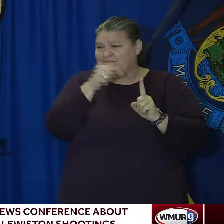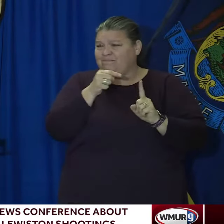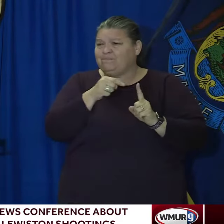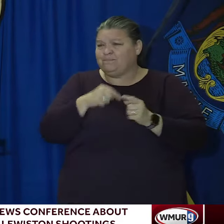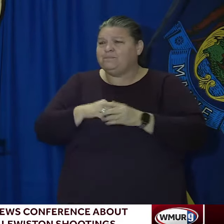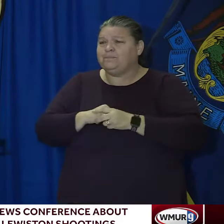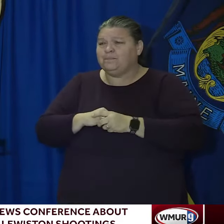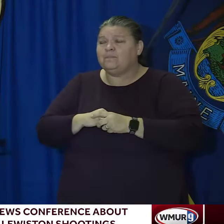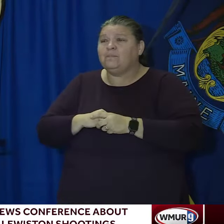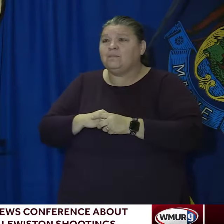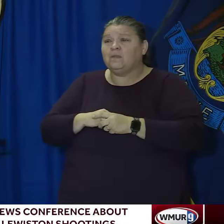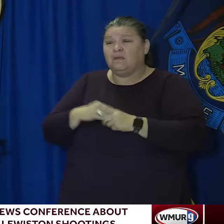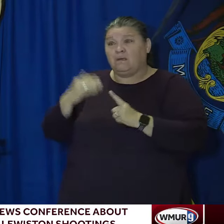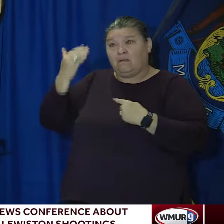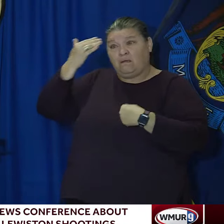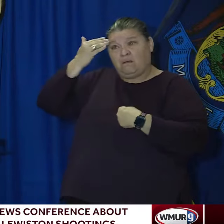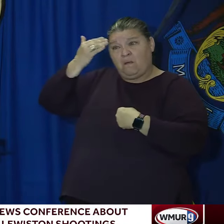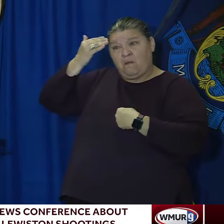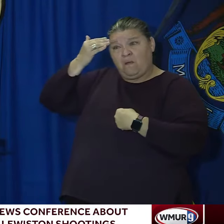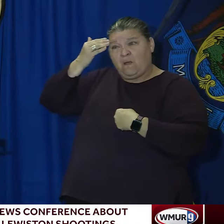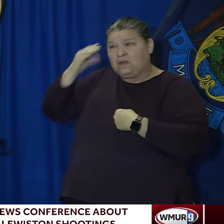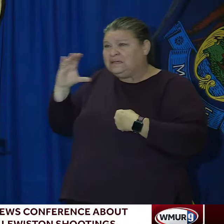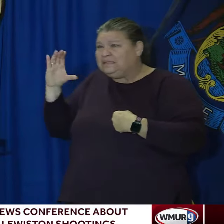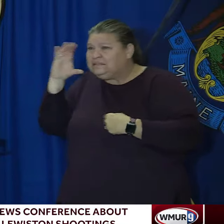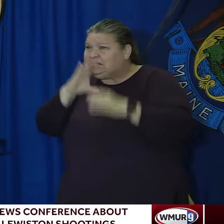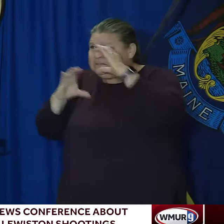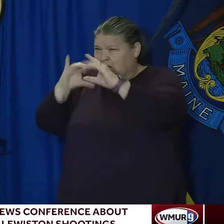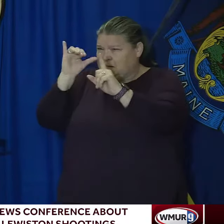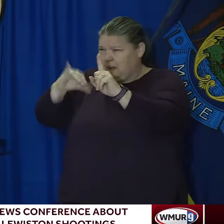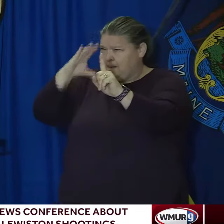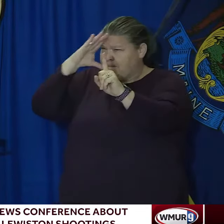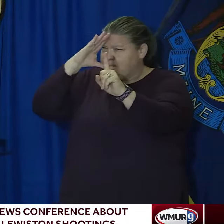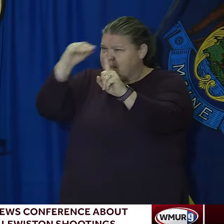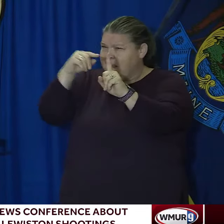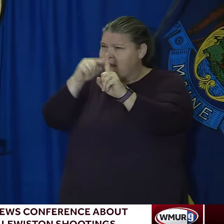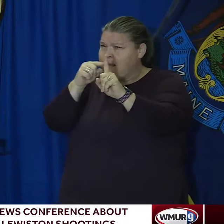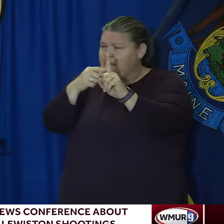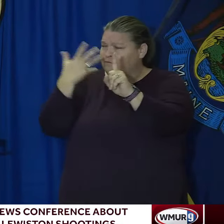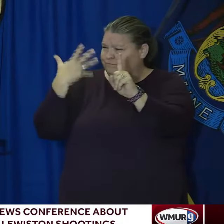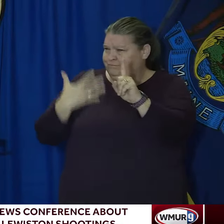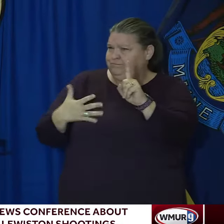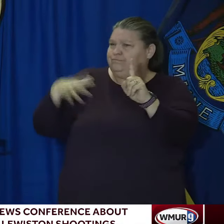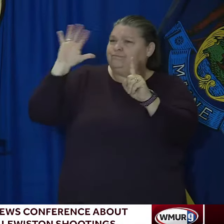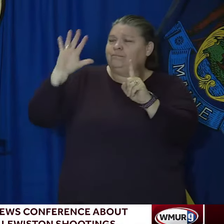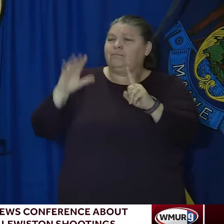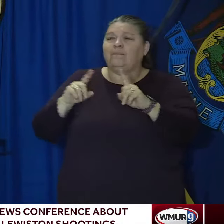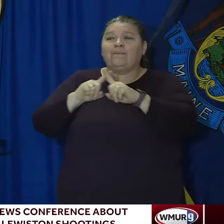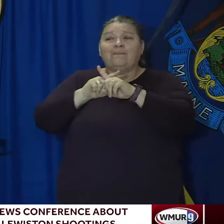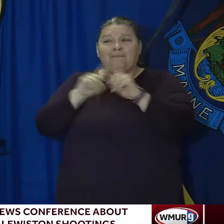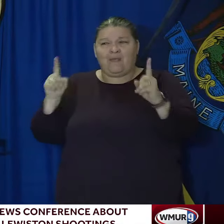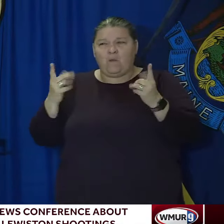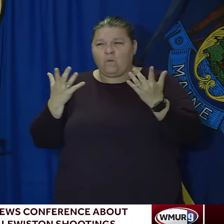while the manhunt has ended, the search for justice will continue.